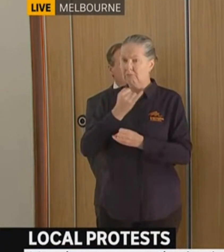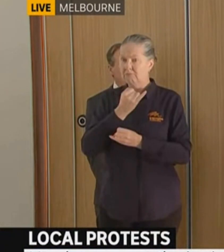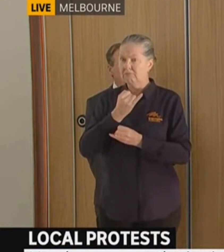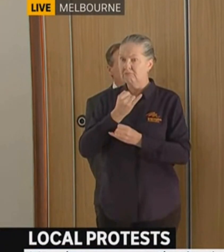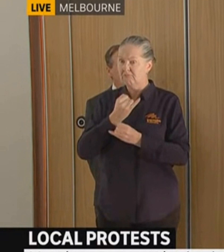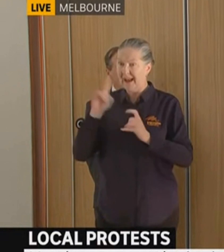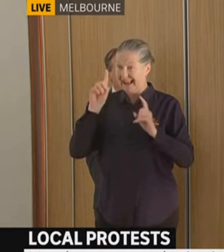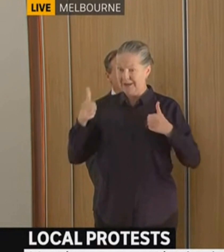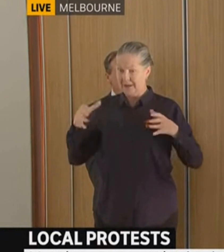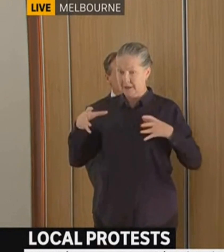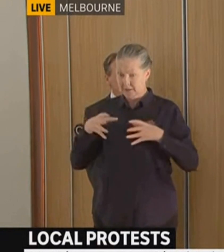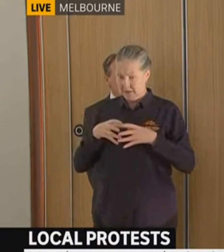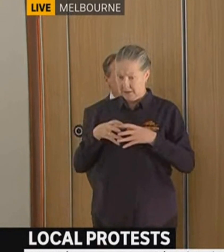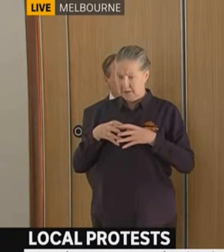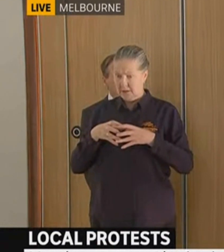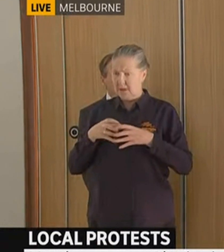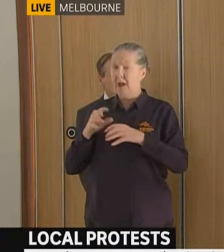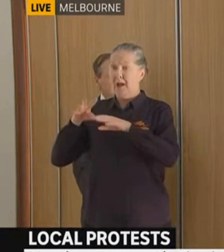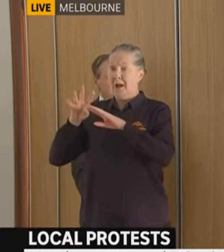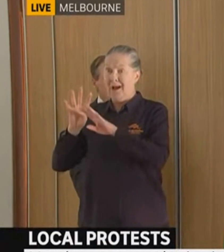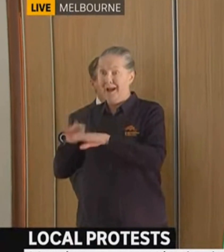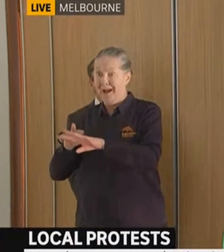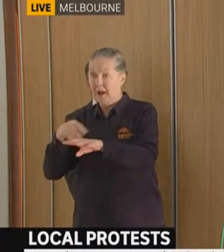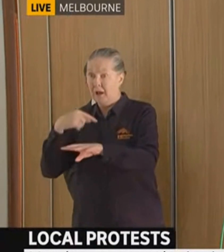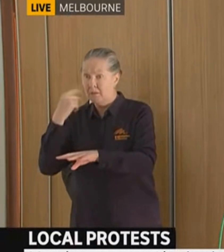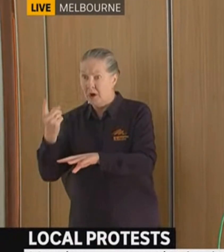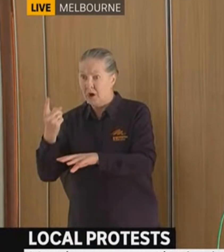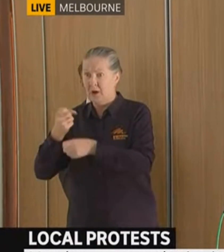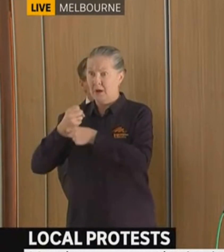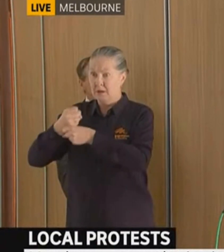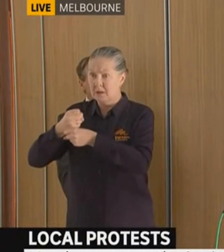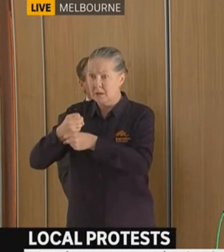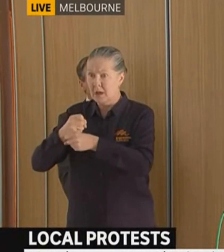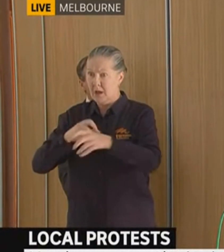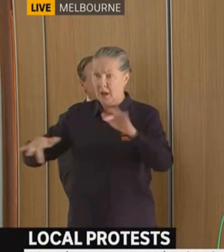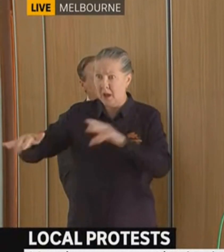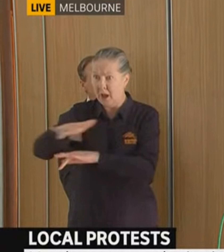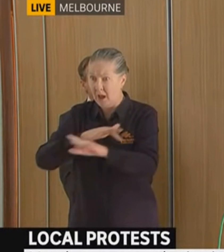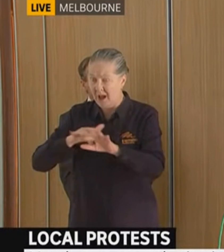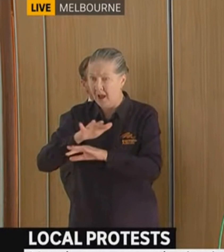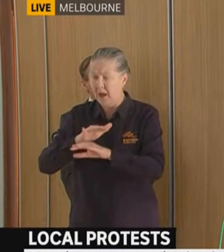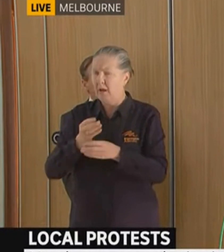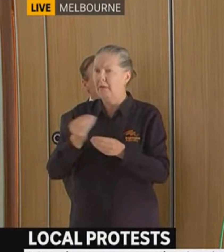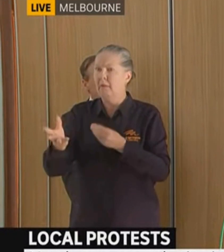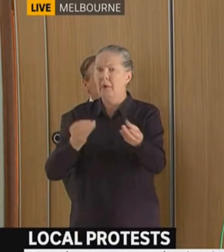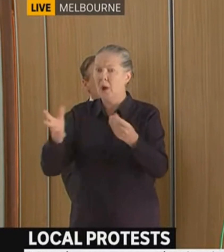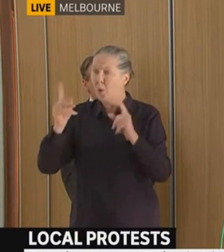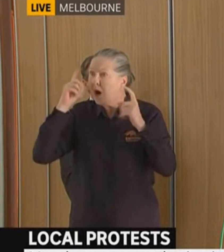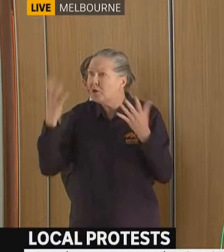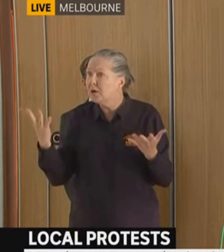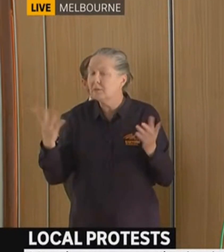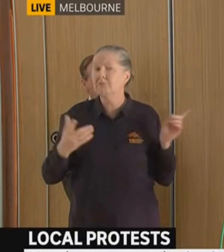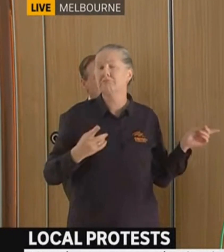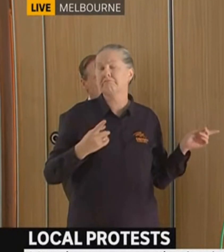worse position? Look, I'm worried about any relaxation of physical